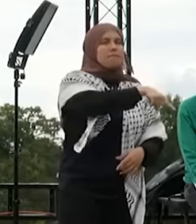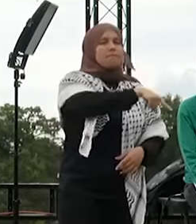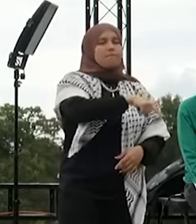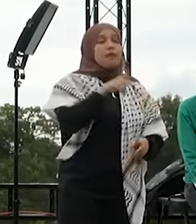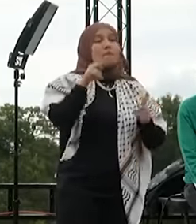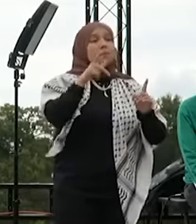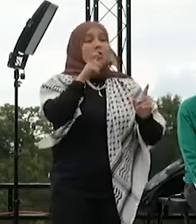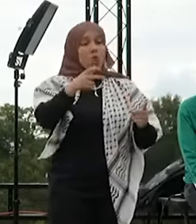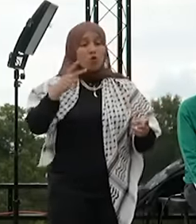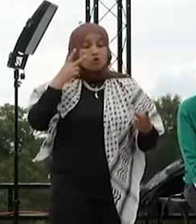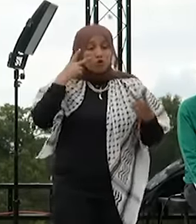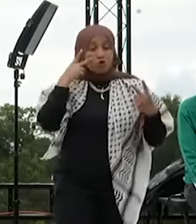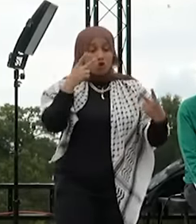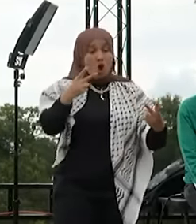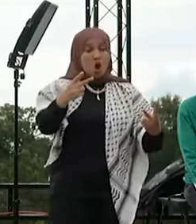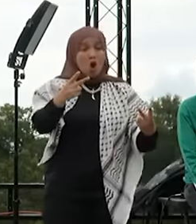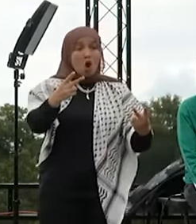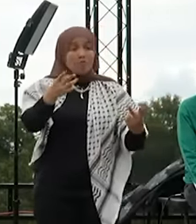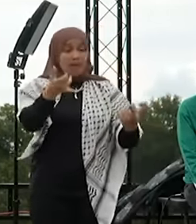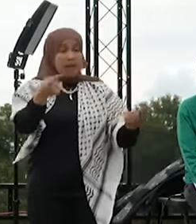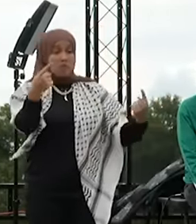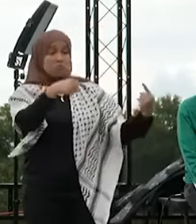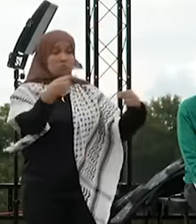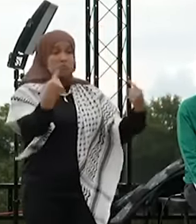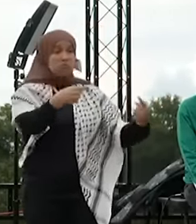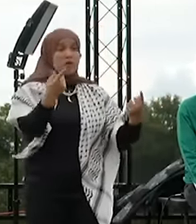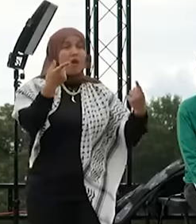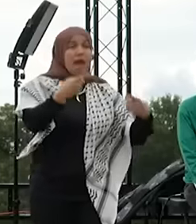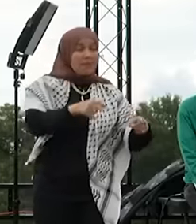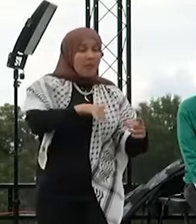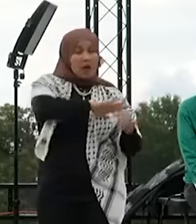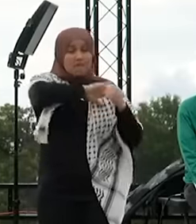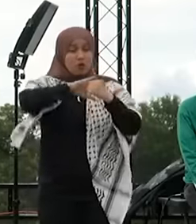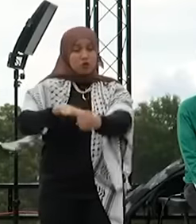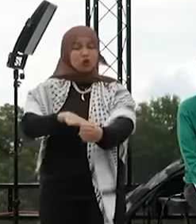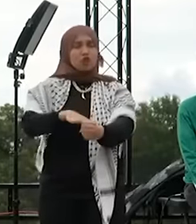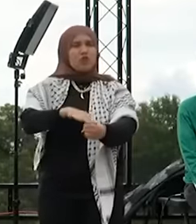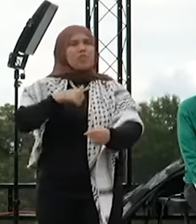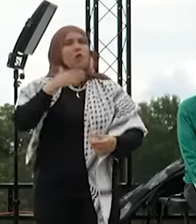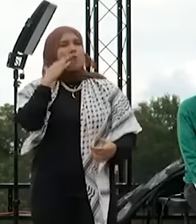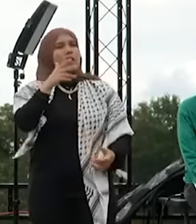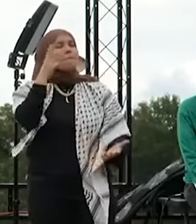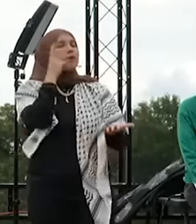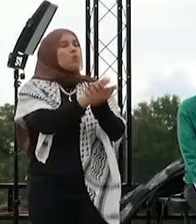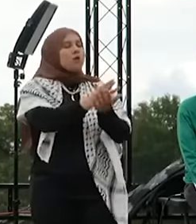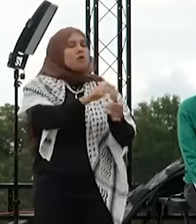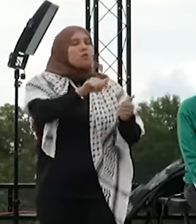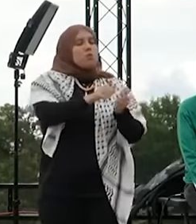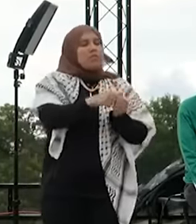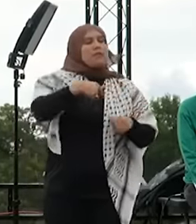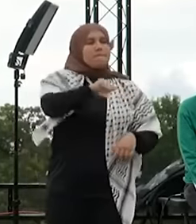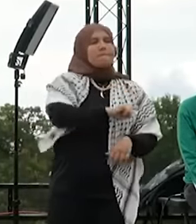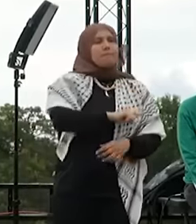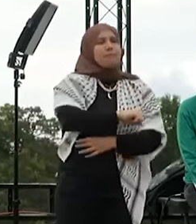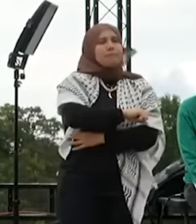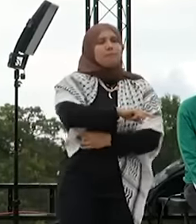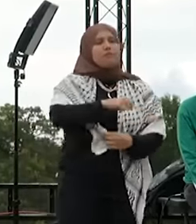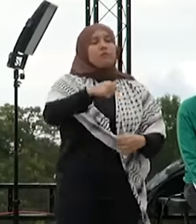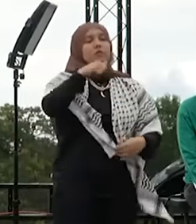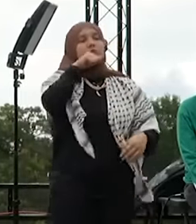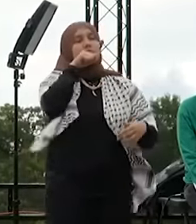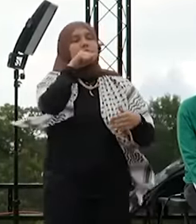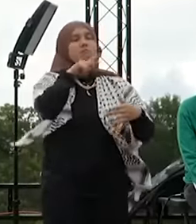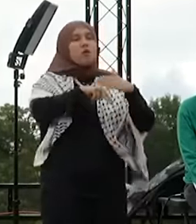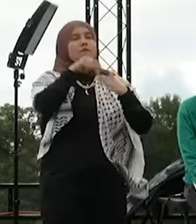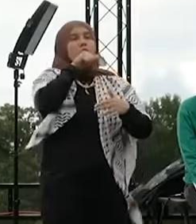the oppression will bear witness alongside them. When the Prophet Muhammad, peace be upon him, said that Nuh alayhi salam, that Noah,